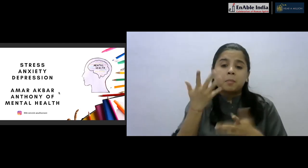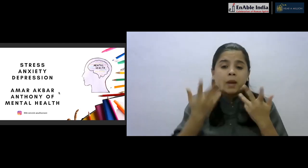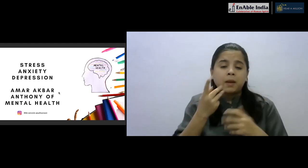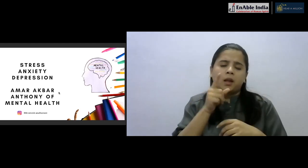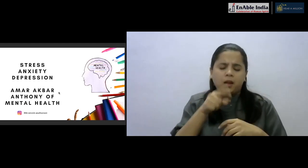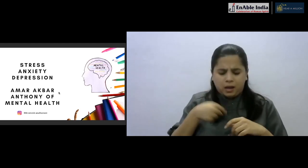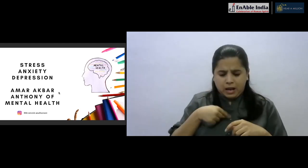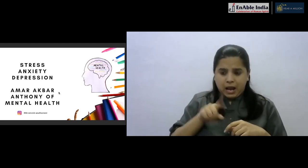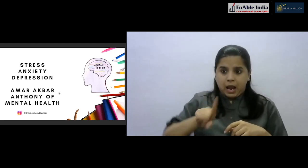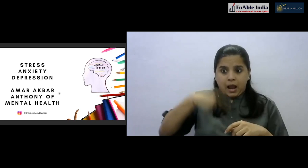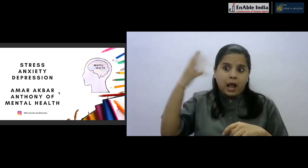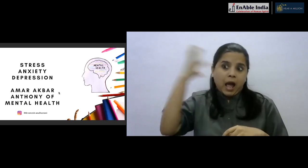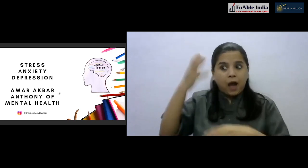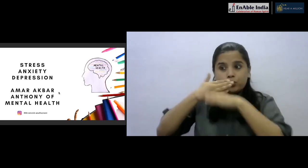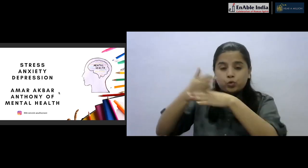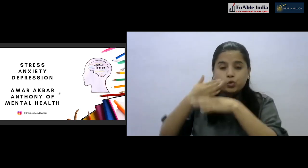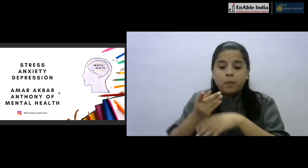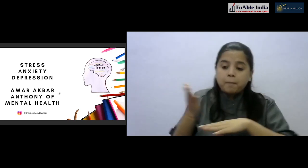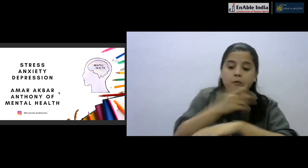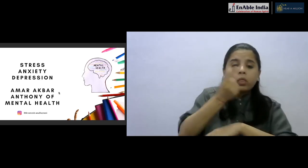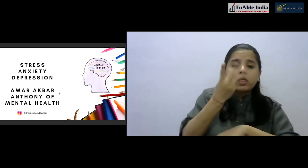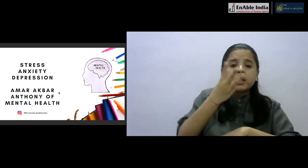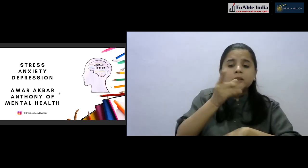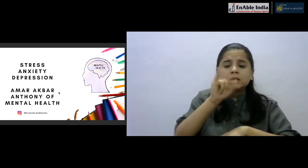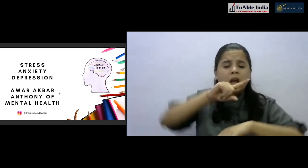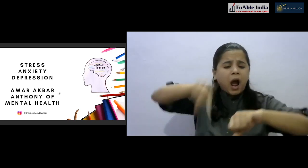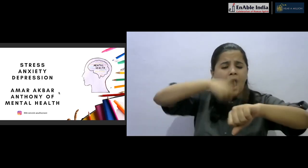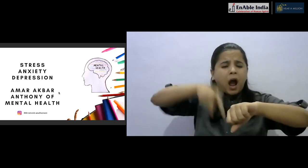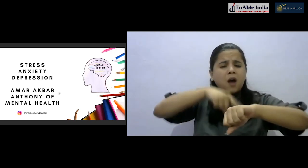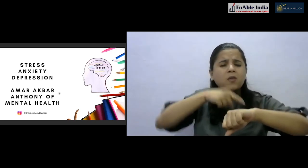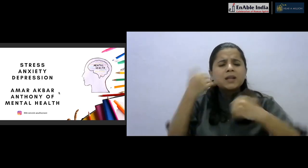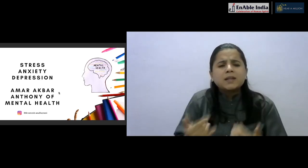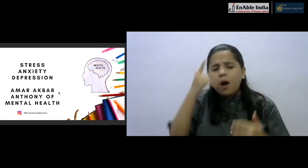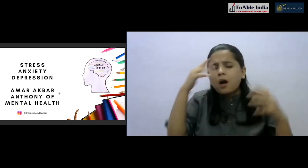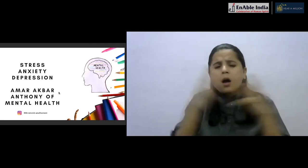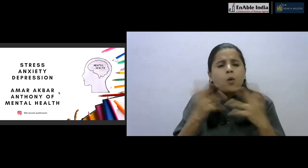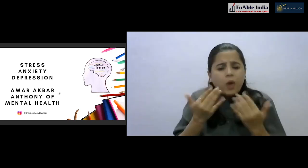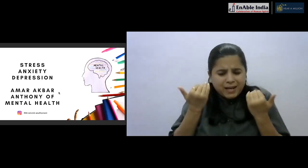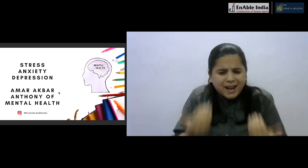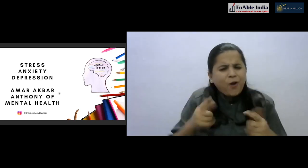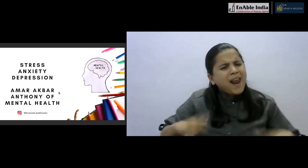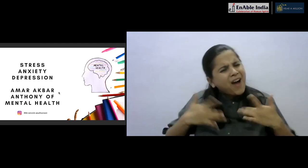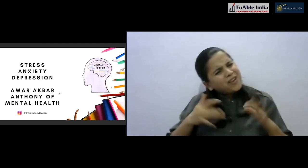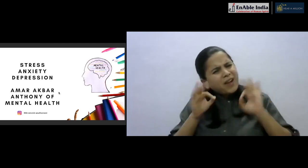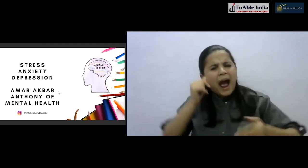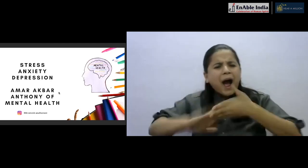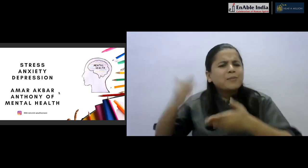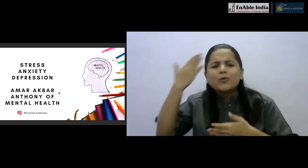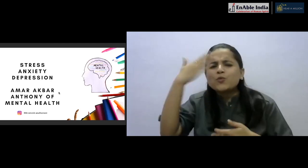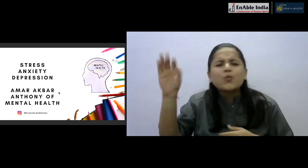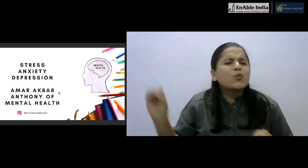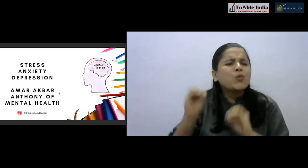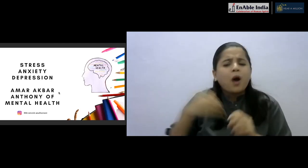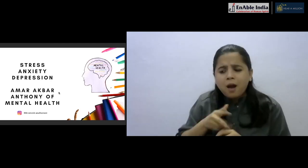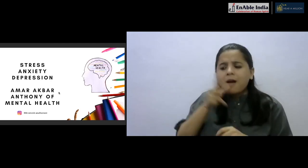13-16 hours. What is the point of being stressed right now? In this very moment life is good, your husband doesn't know what you are about to